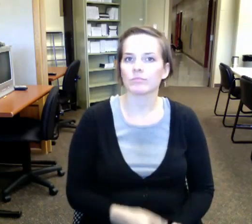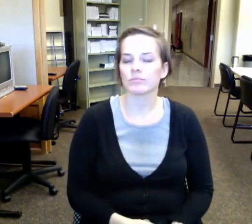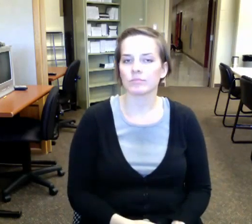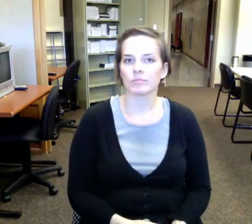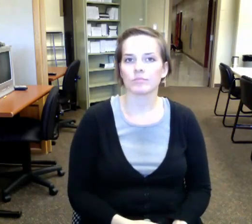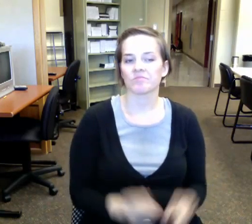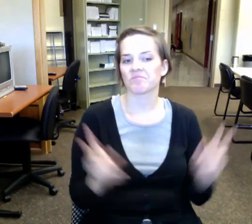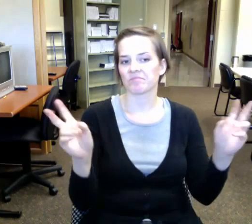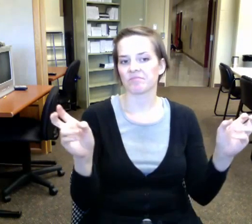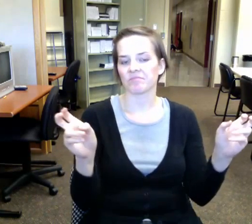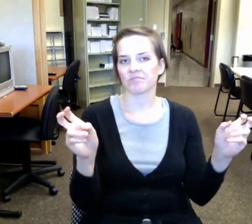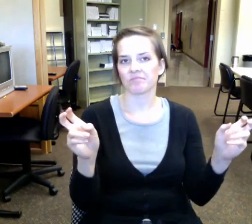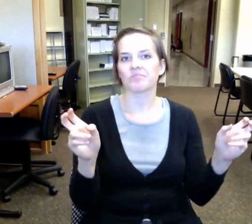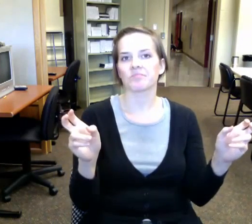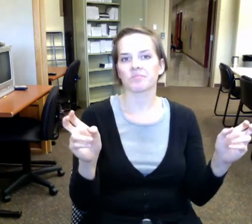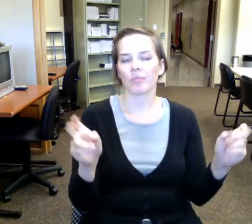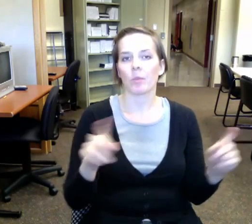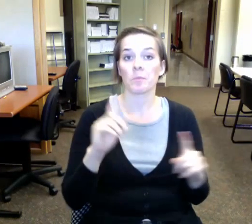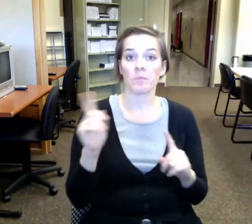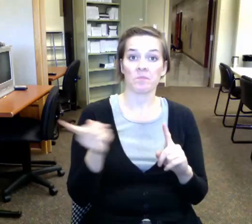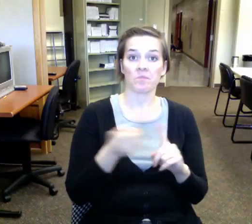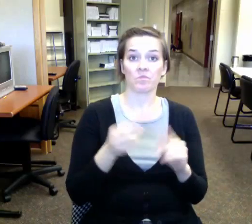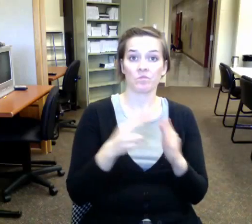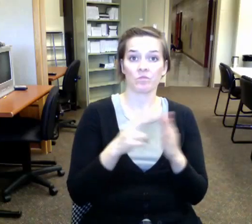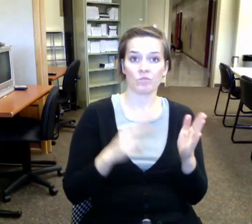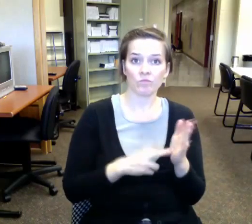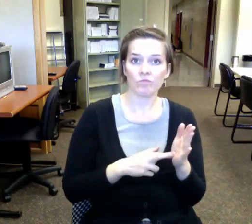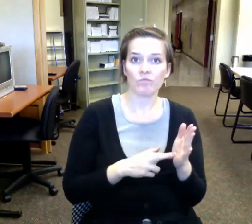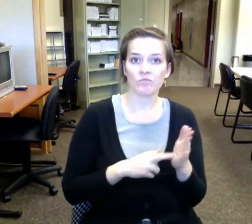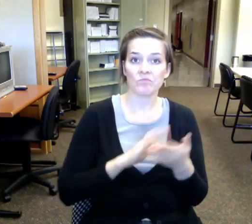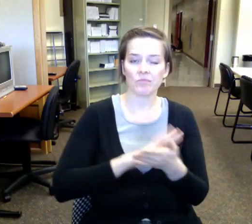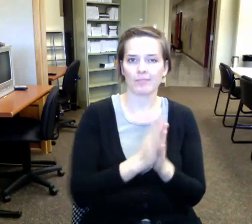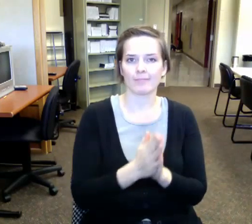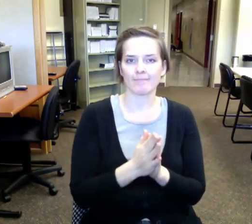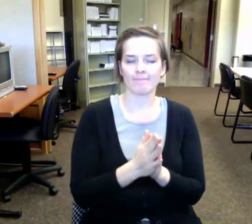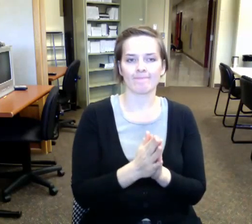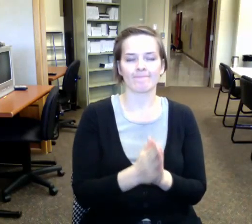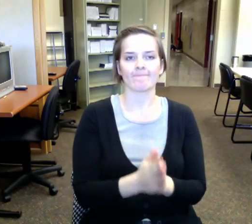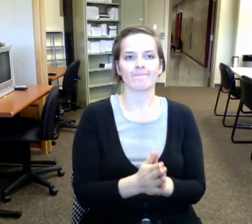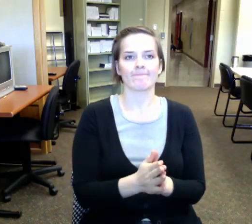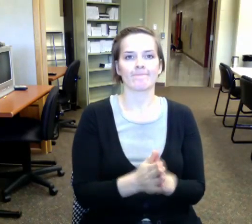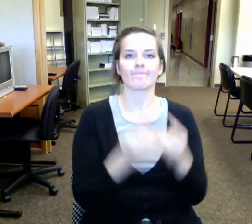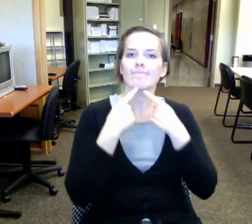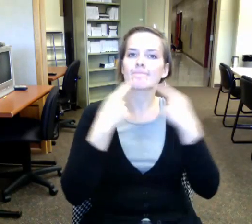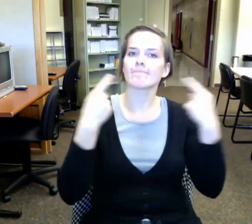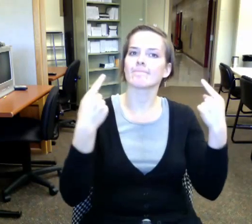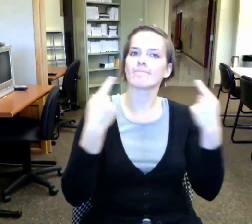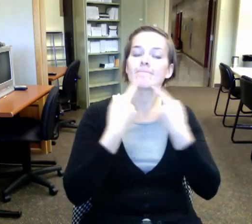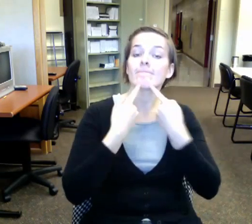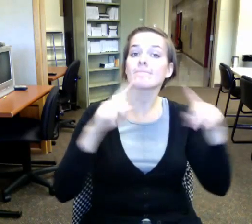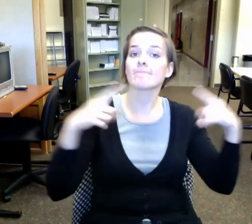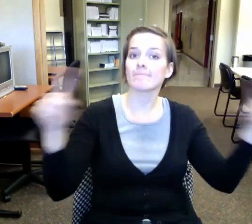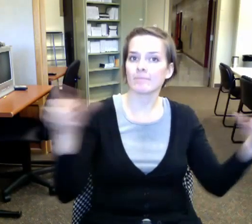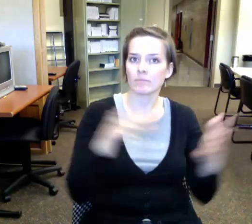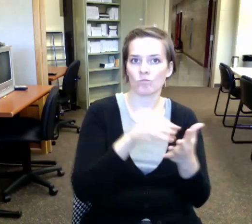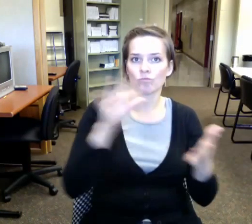One of the first rules of thumb of being an effective student is being a good listener. And as